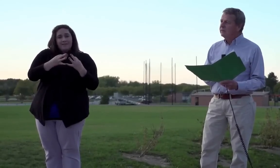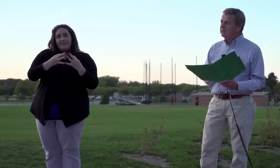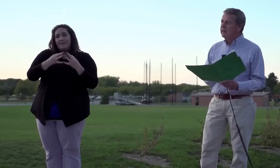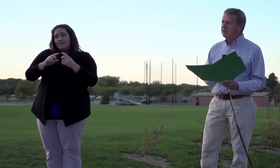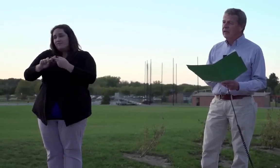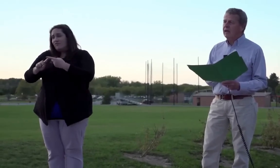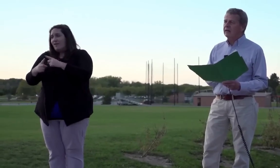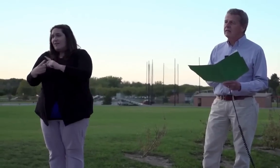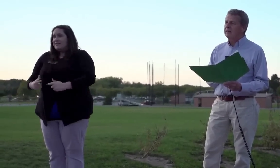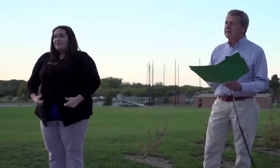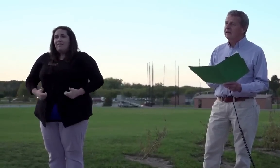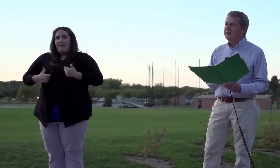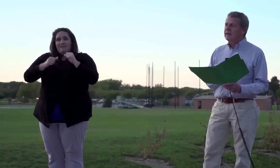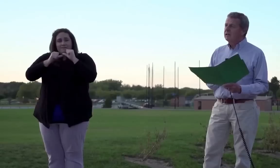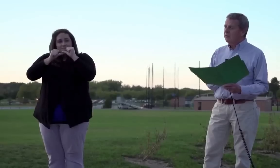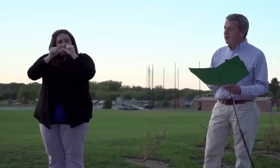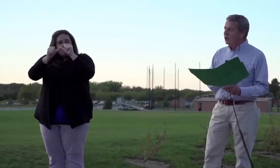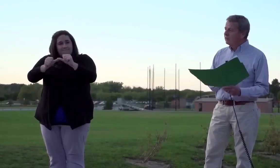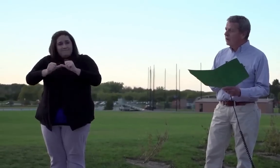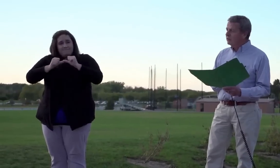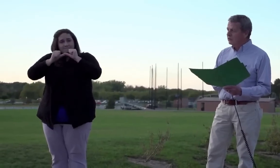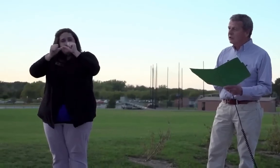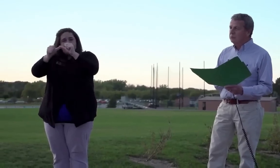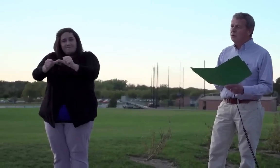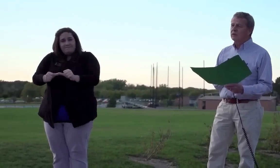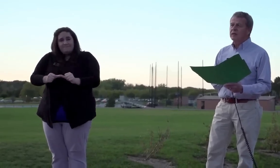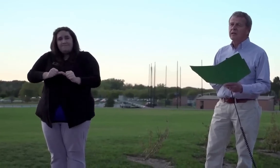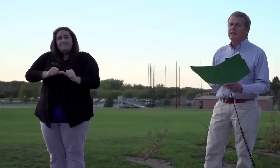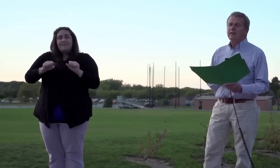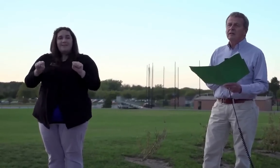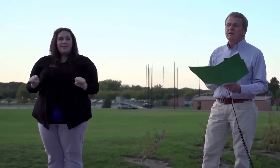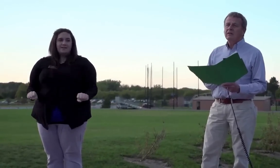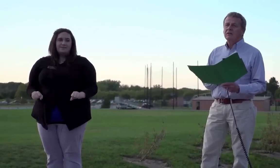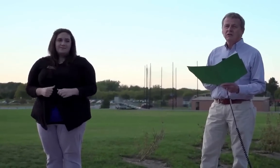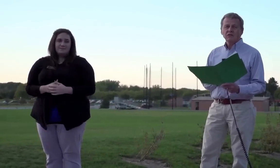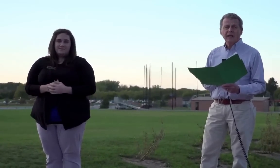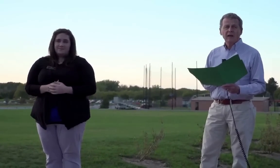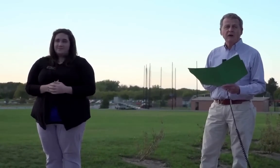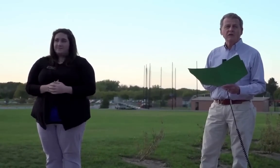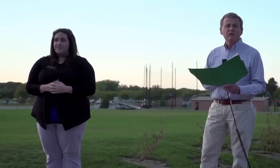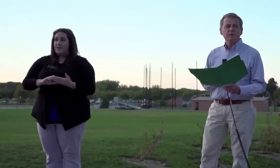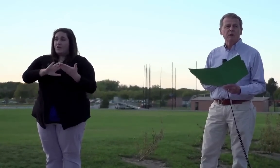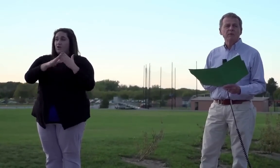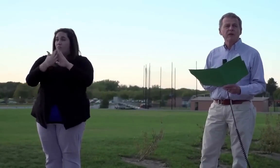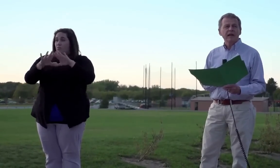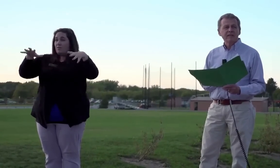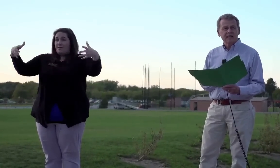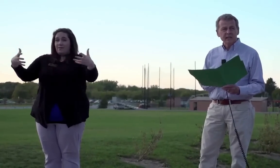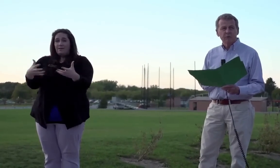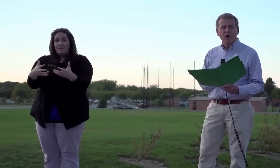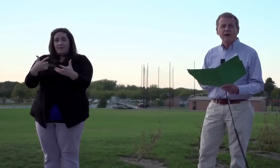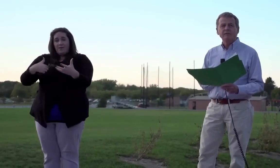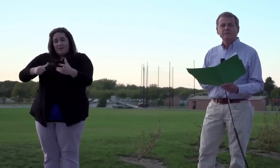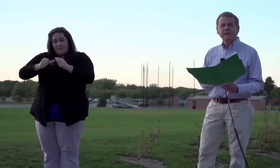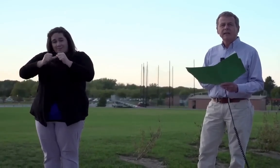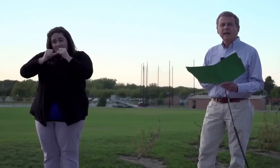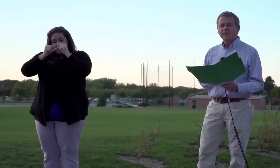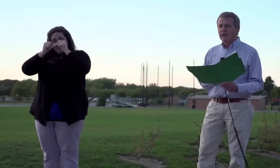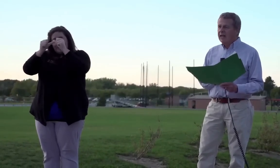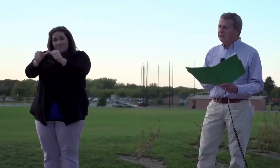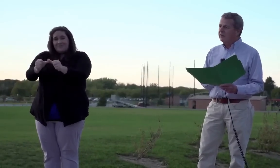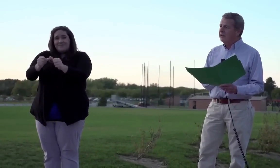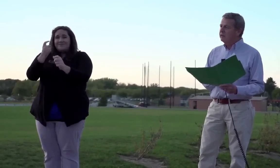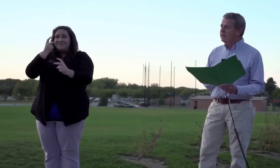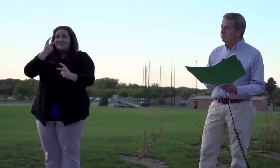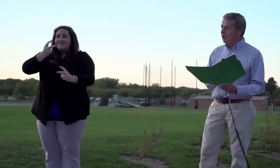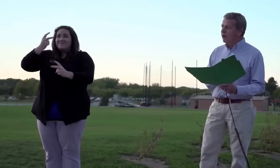ahead. And for all of us as a community to sustain us and to remember the light that he brought and the laughter that he